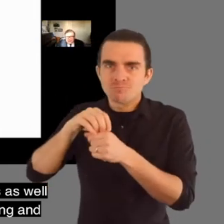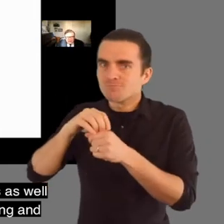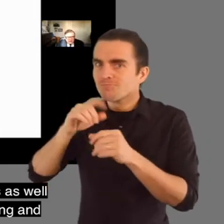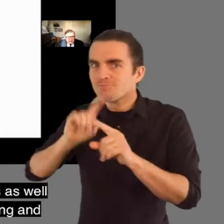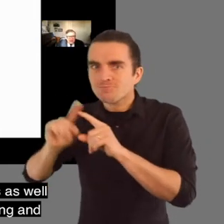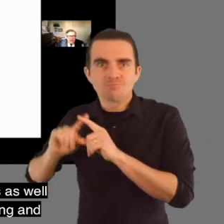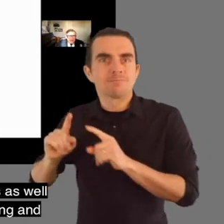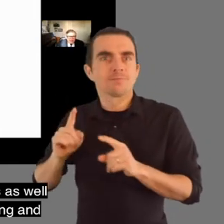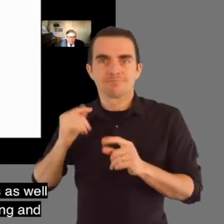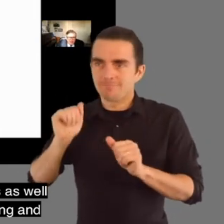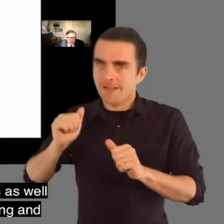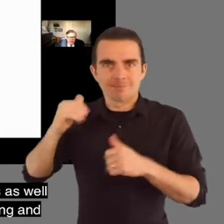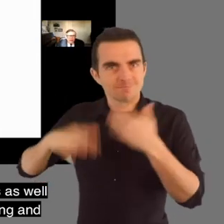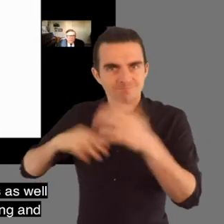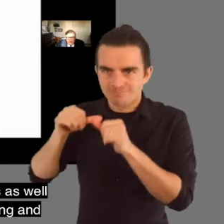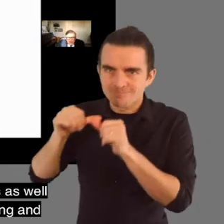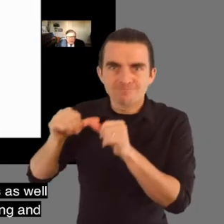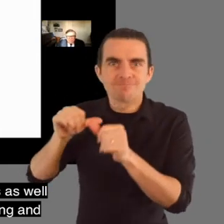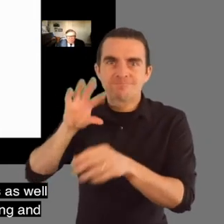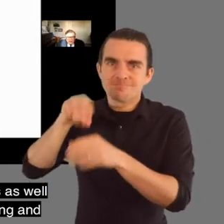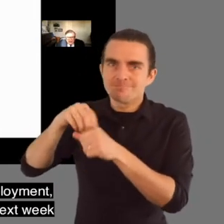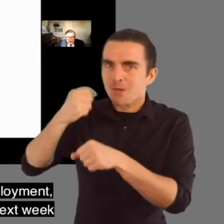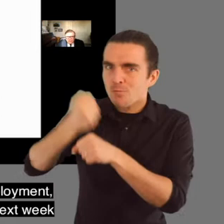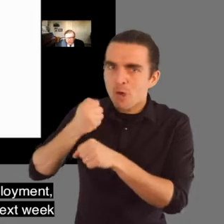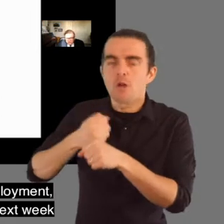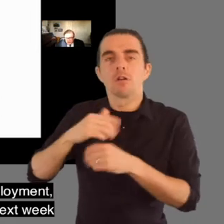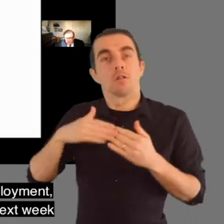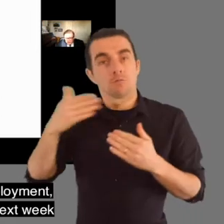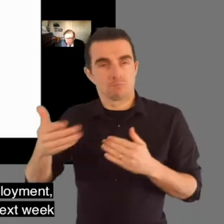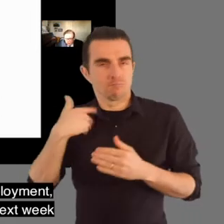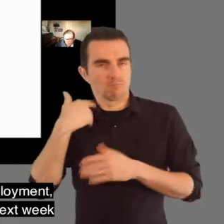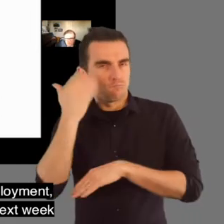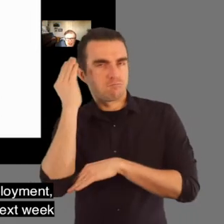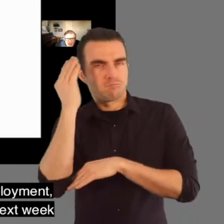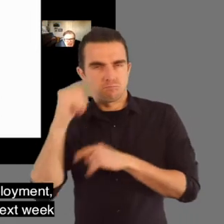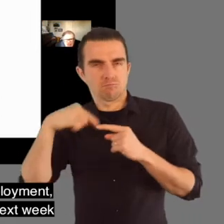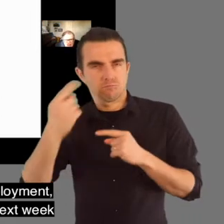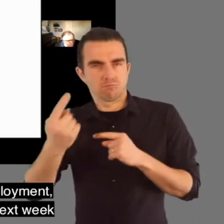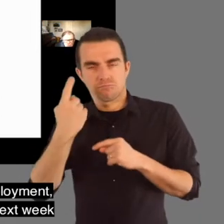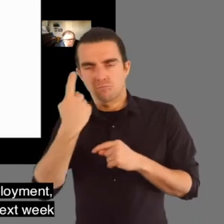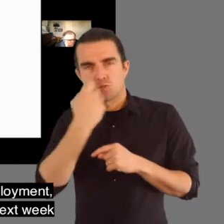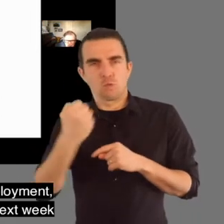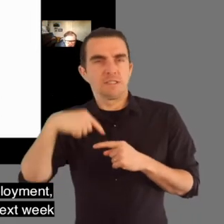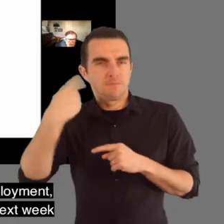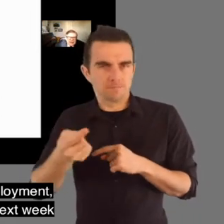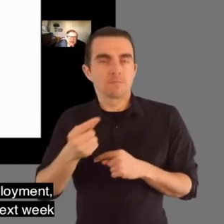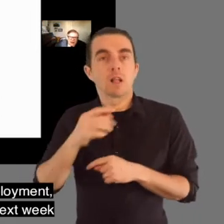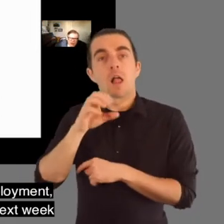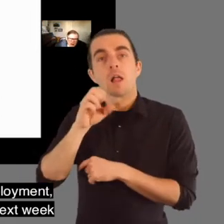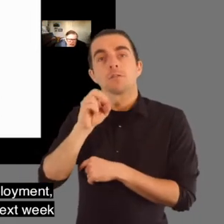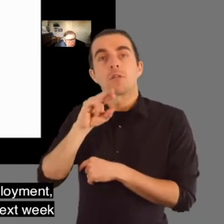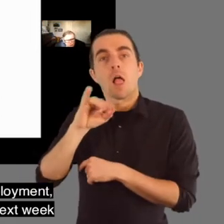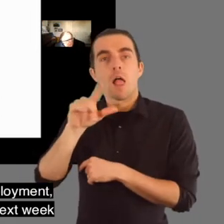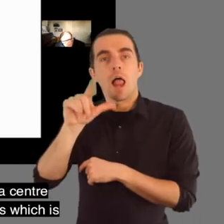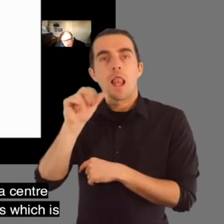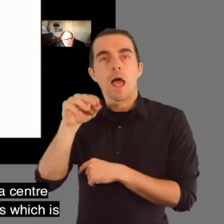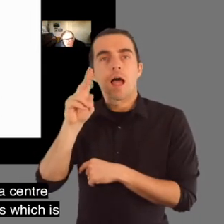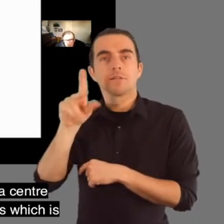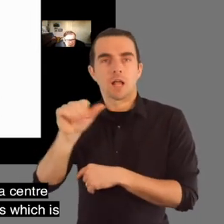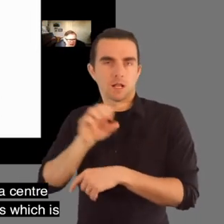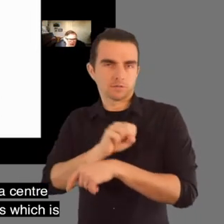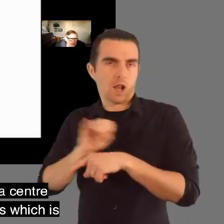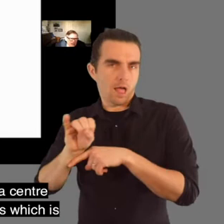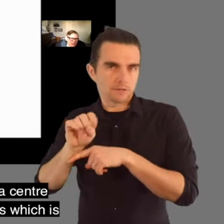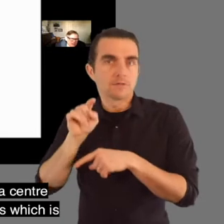as assistance in finding, obtaining and maintaining and returning to employment. And we will hear at the seminar next week from